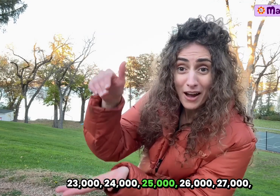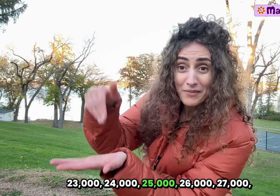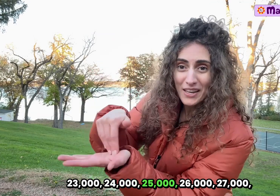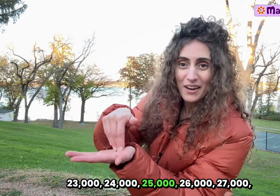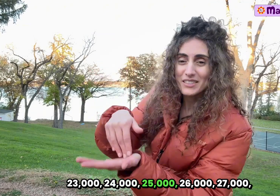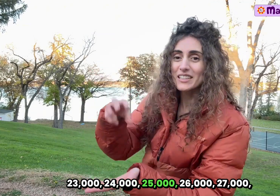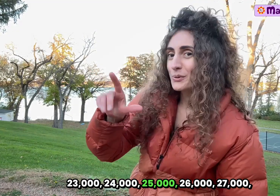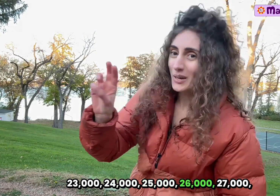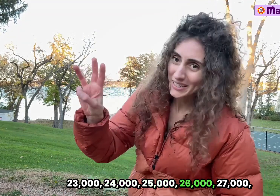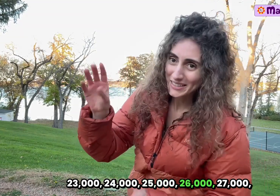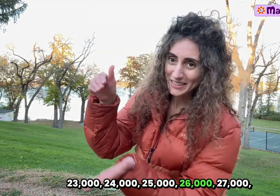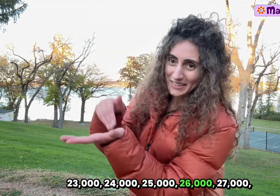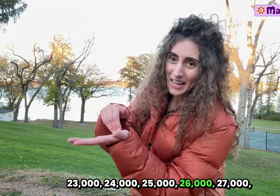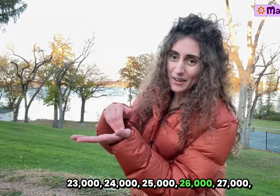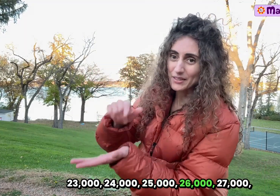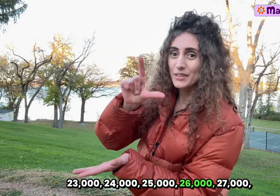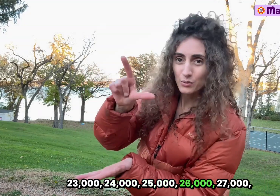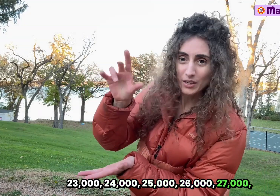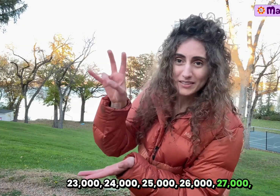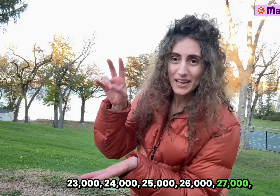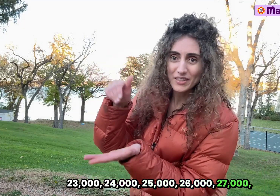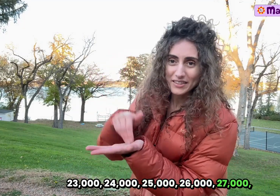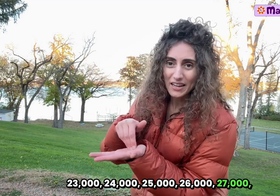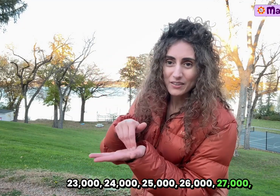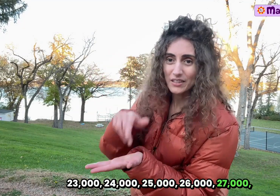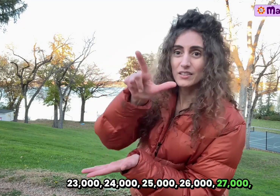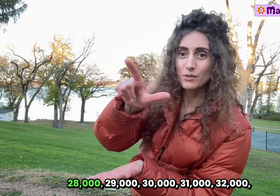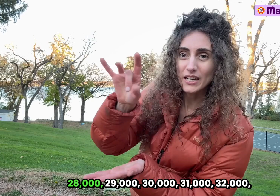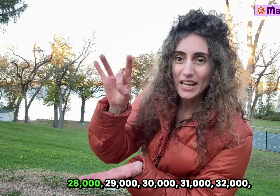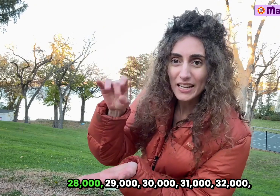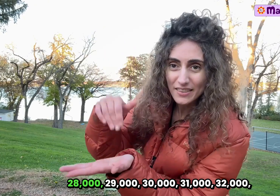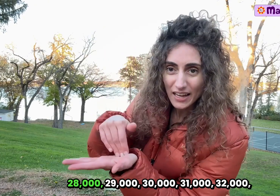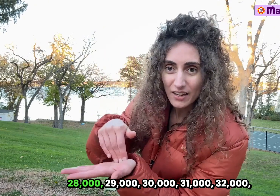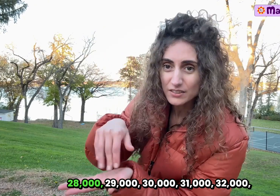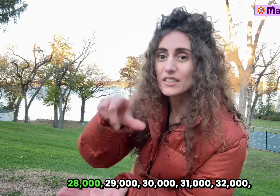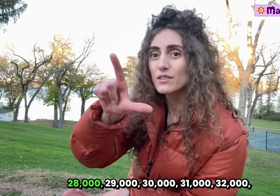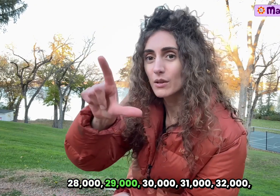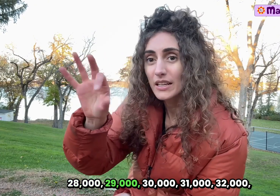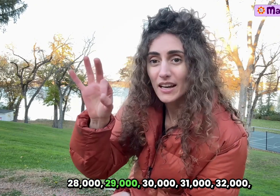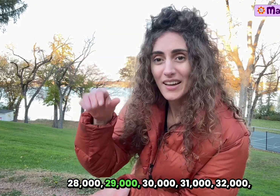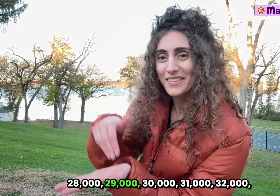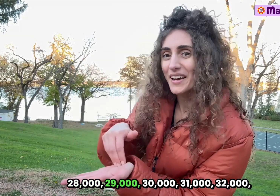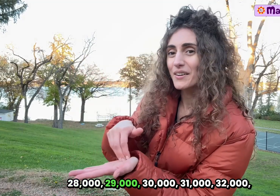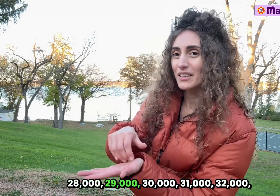,000, 26,000, 27,000, 28,000, 29,000,